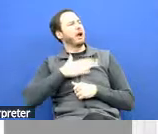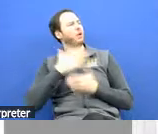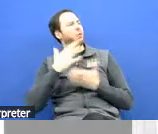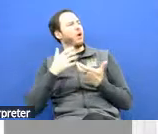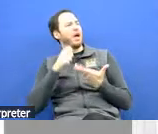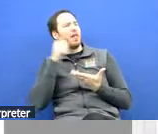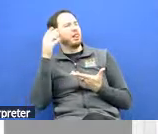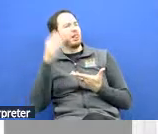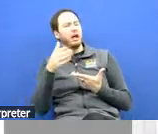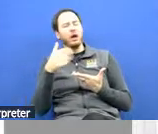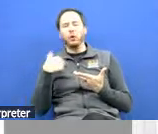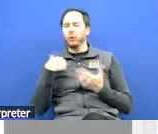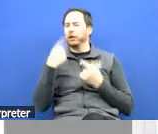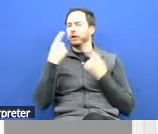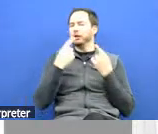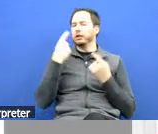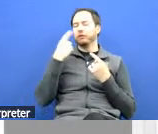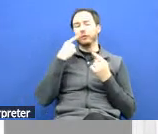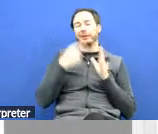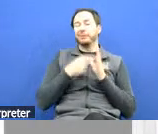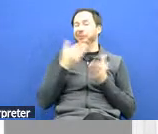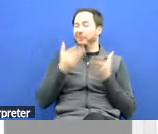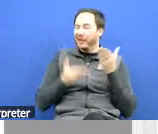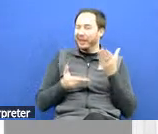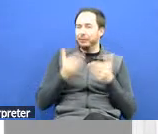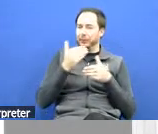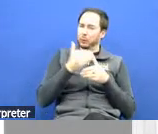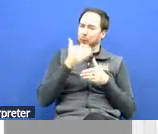maybe we take a look at windows. I don't